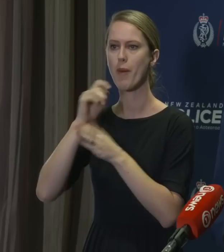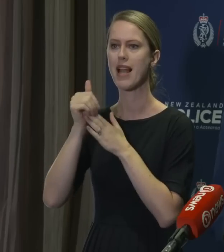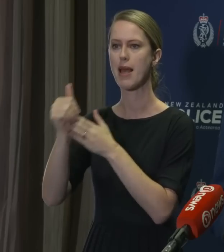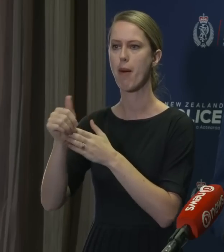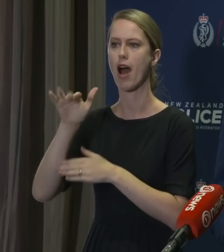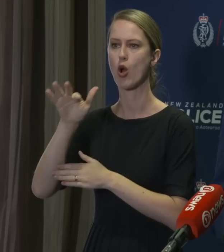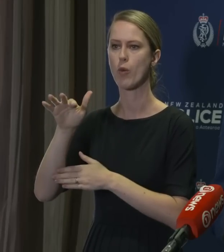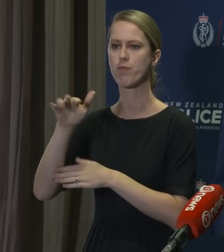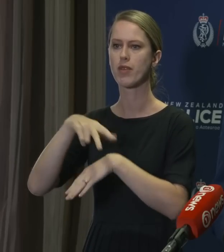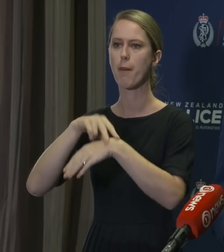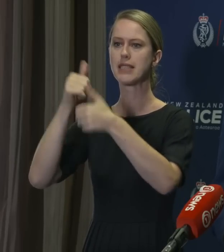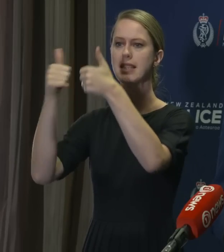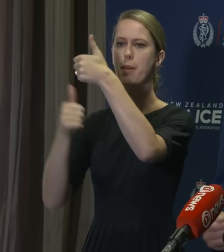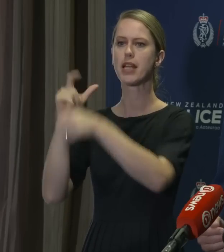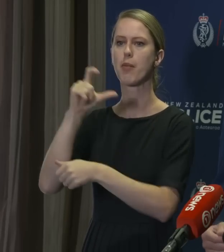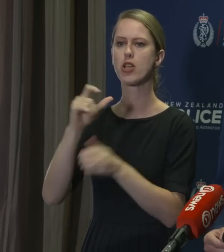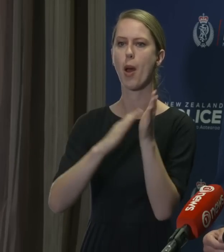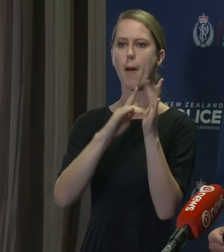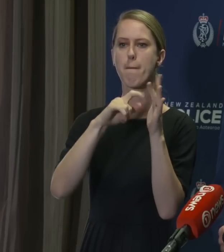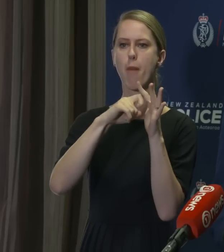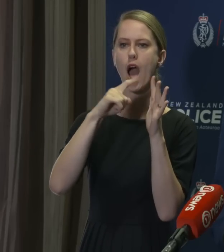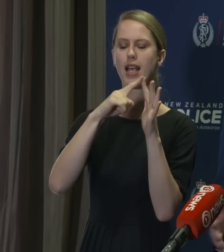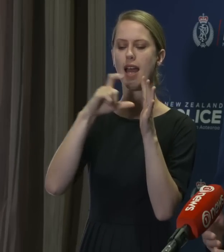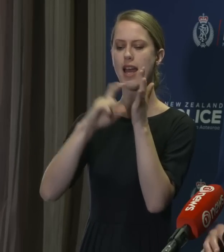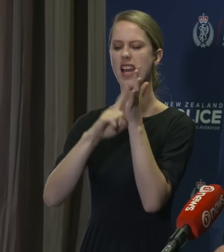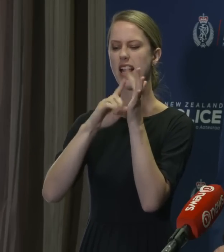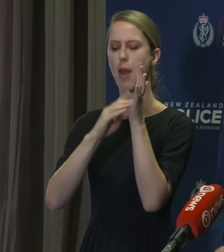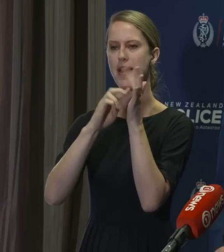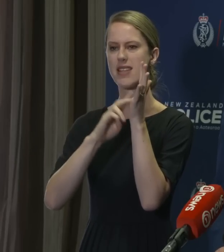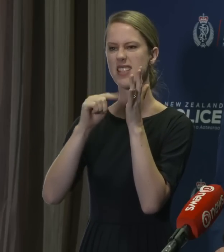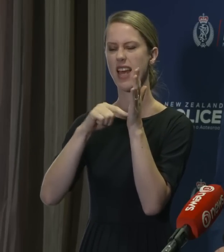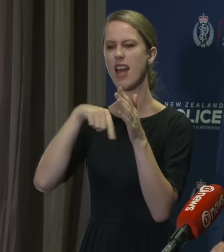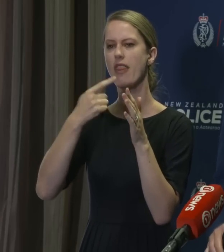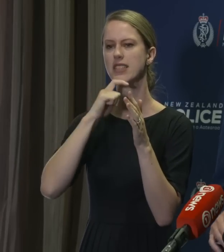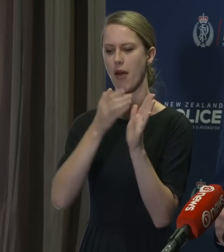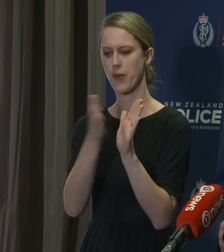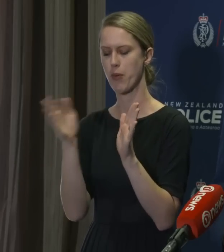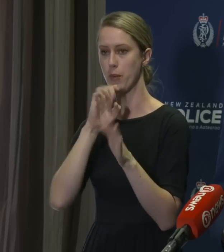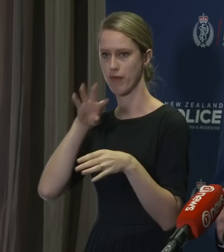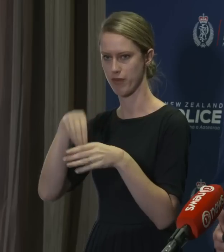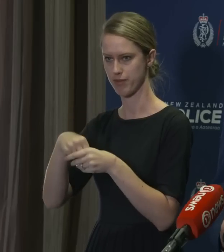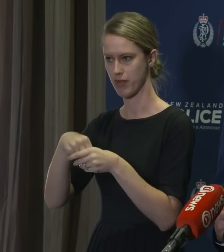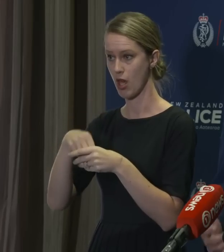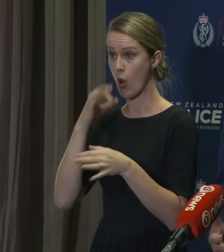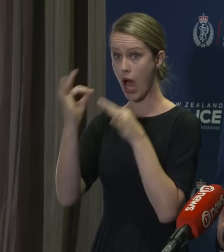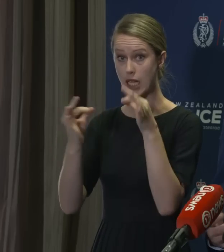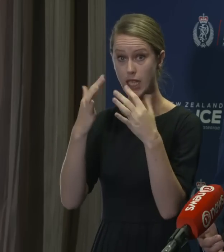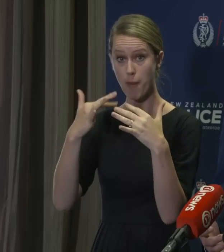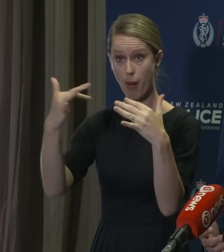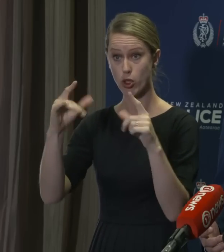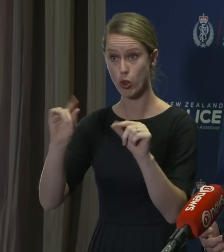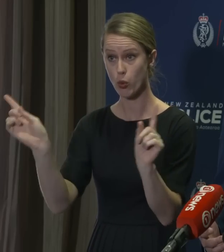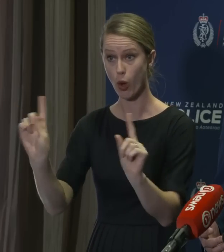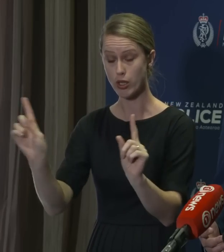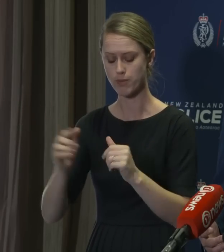by Police Deputy Commissioner Mike Clement and many of our staff. What we're asking the public to